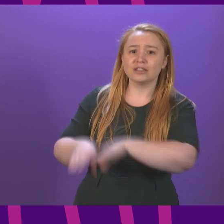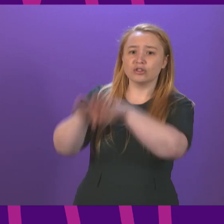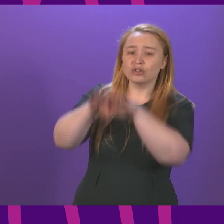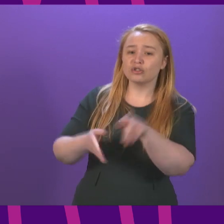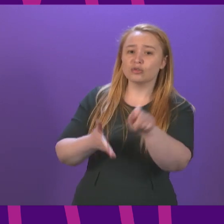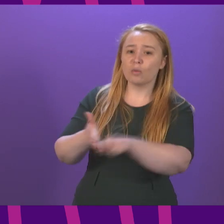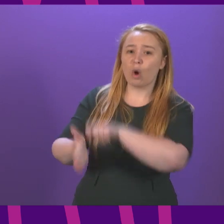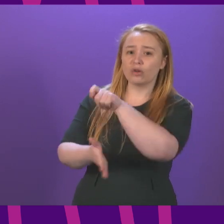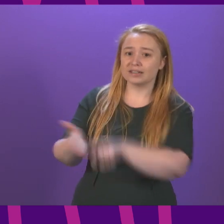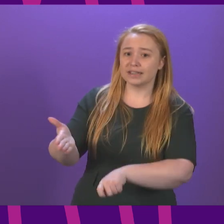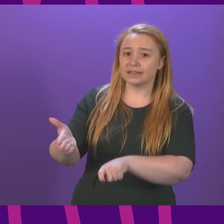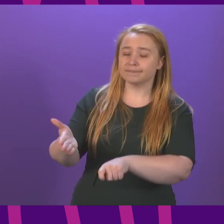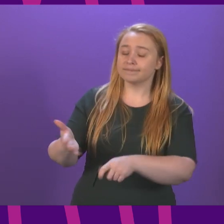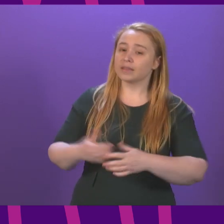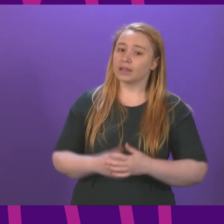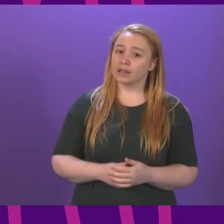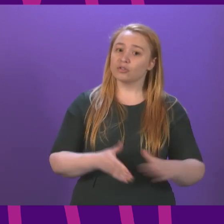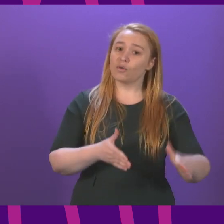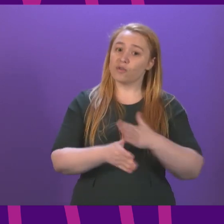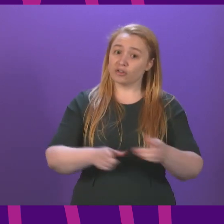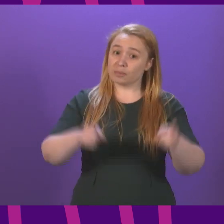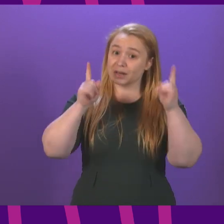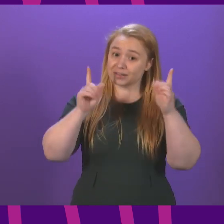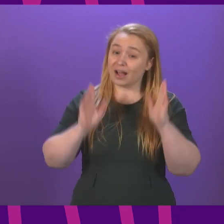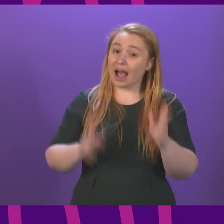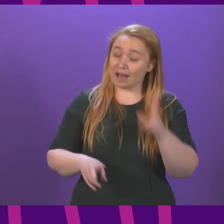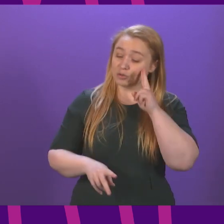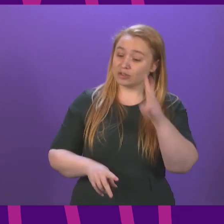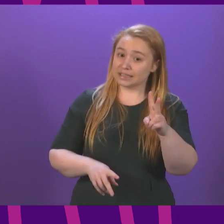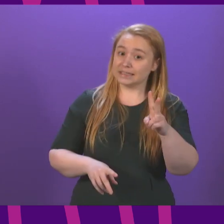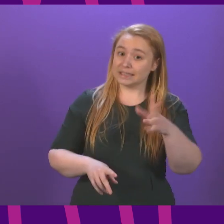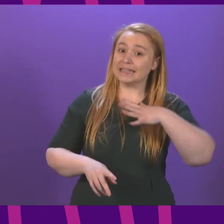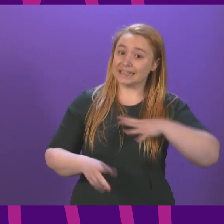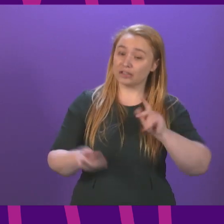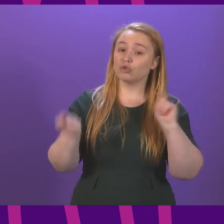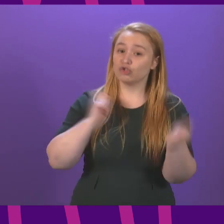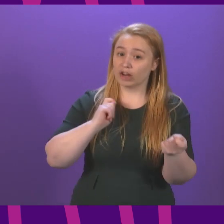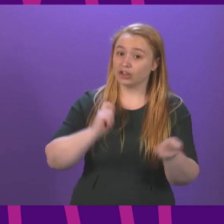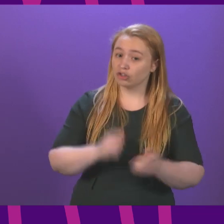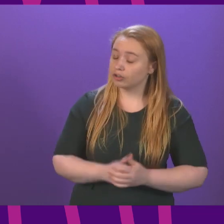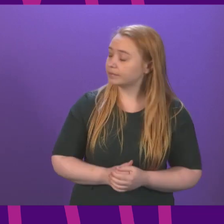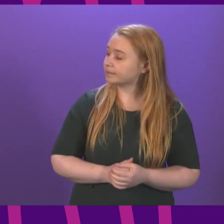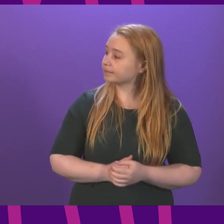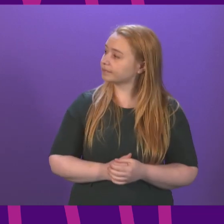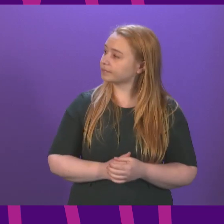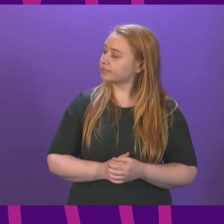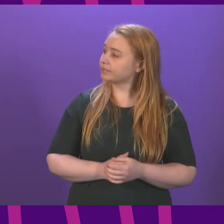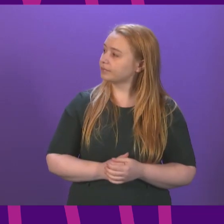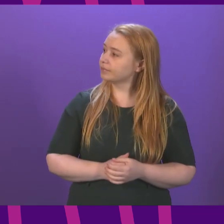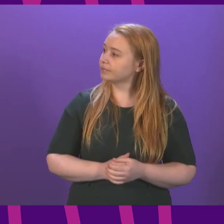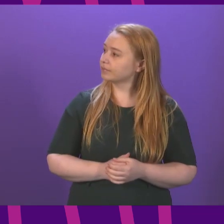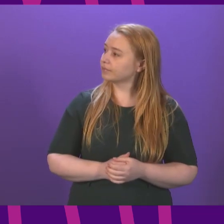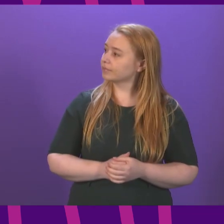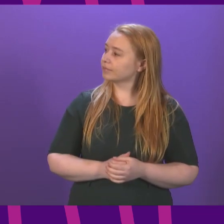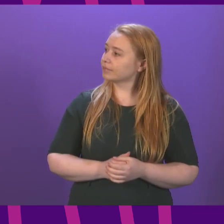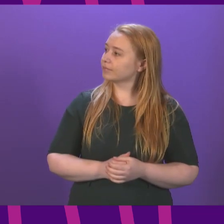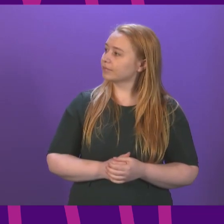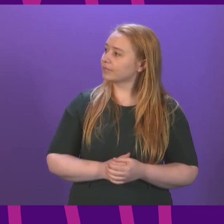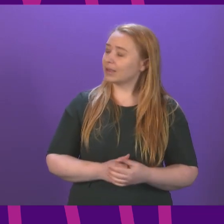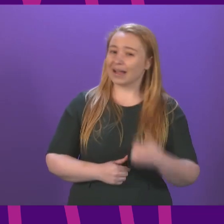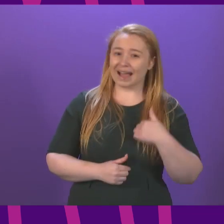Why can't she see that that needs to change? In some ways, I'm afraid I'm going to have to